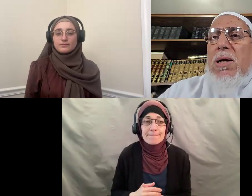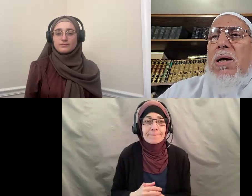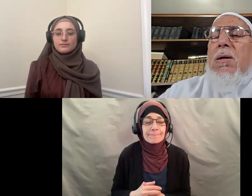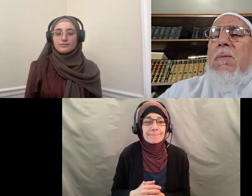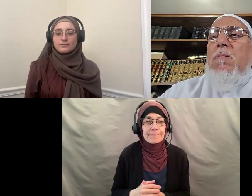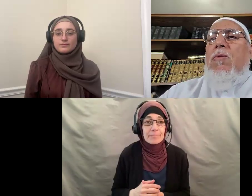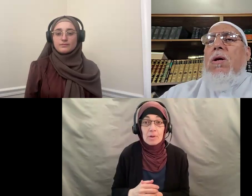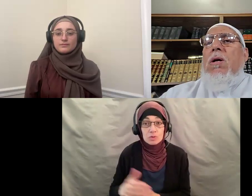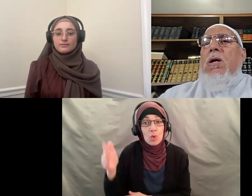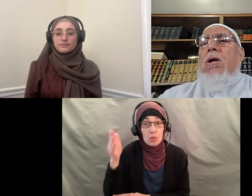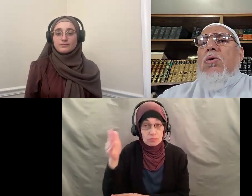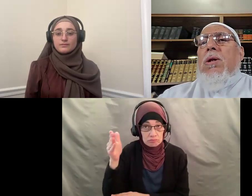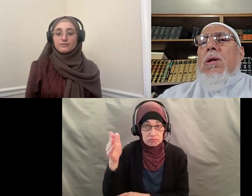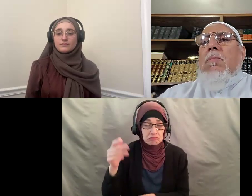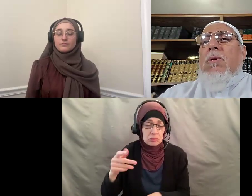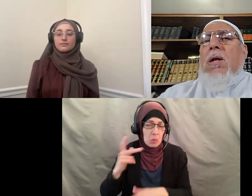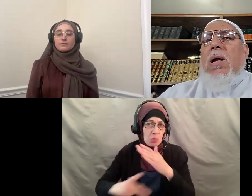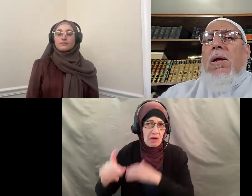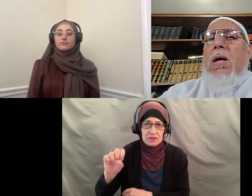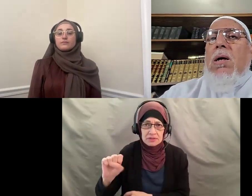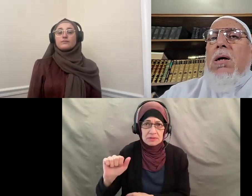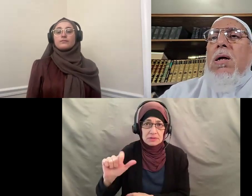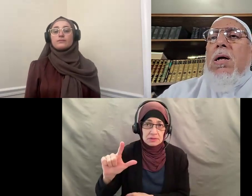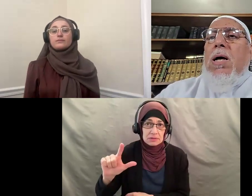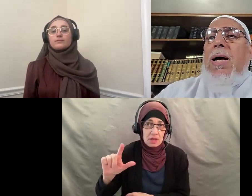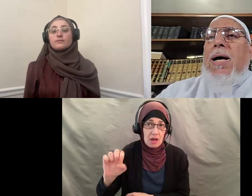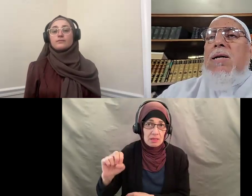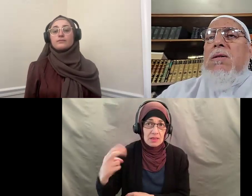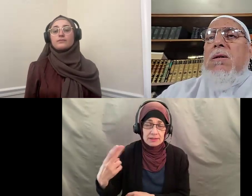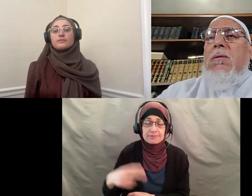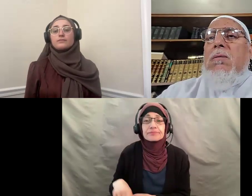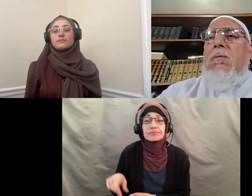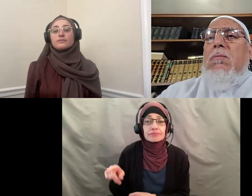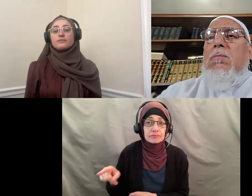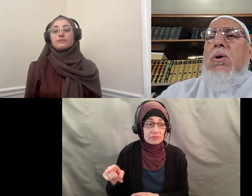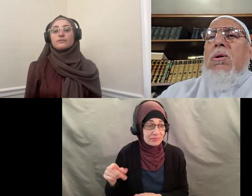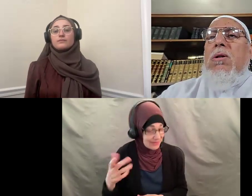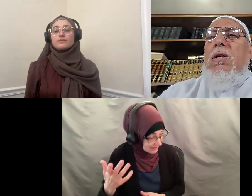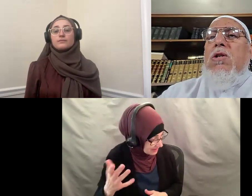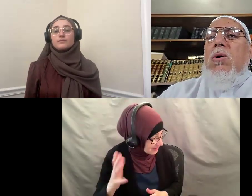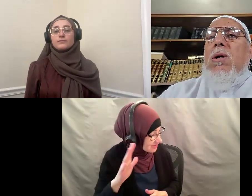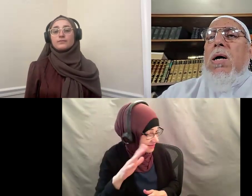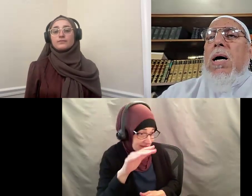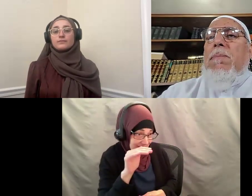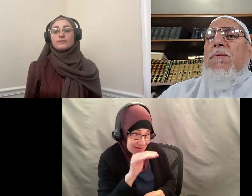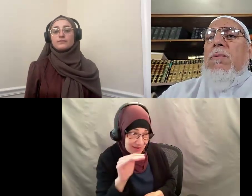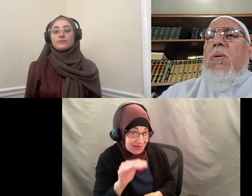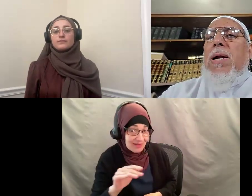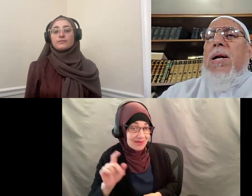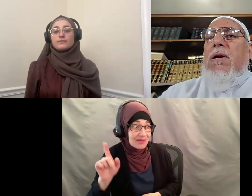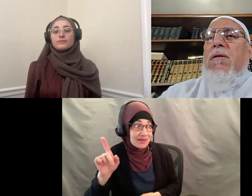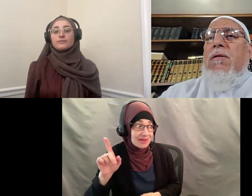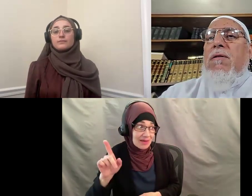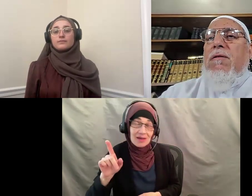Prophet Saleh, he told them that Allah has brought this water up from